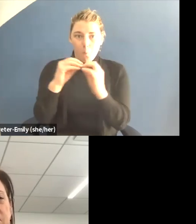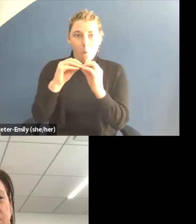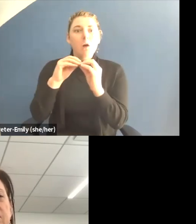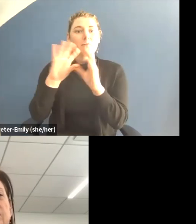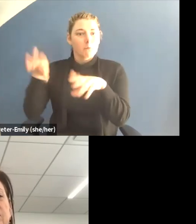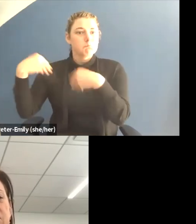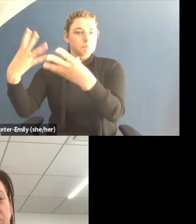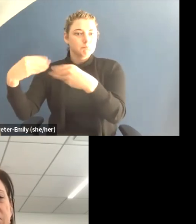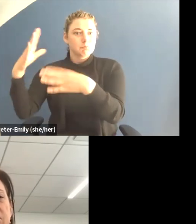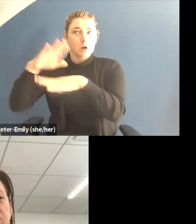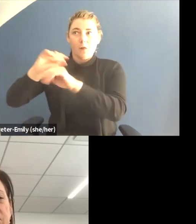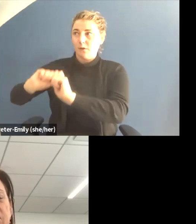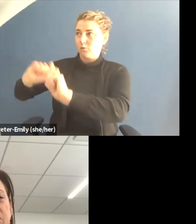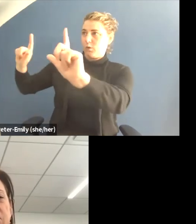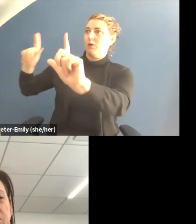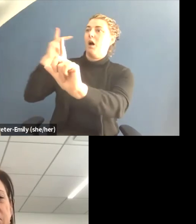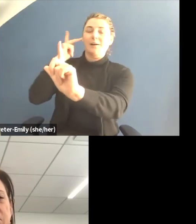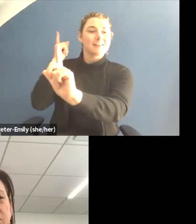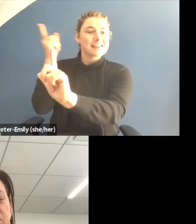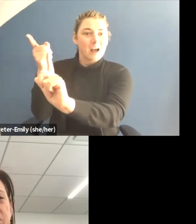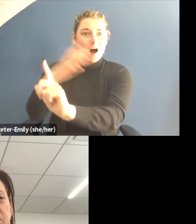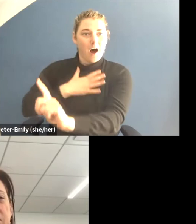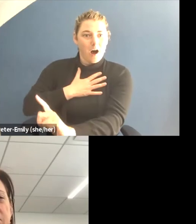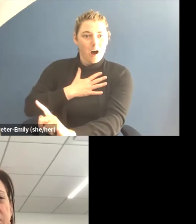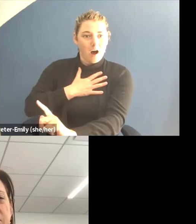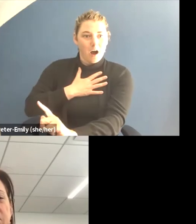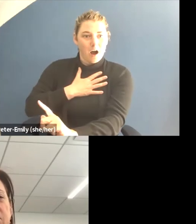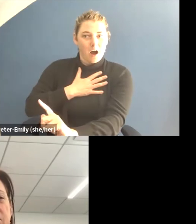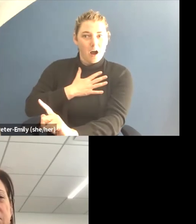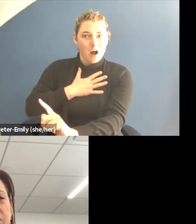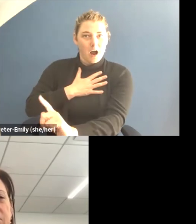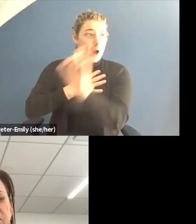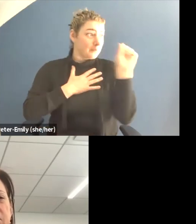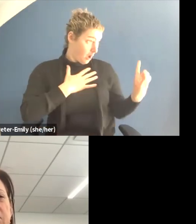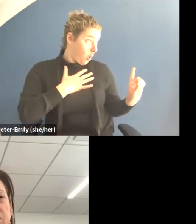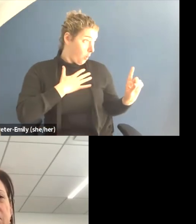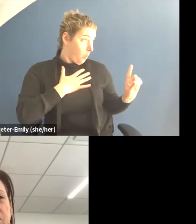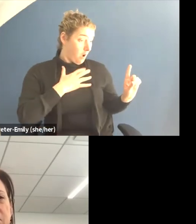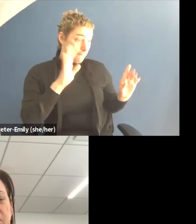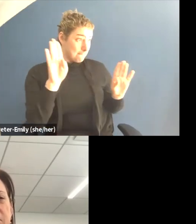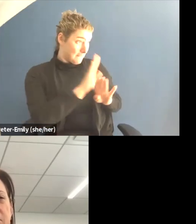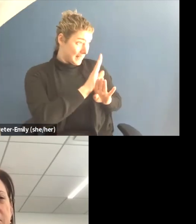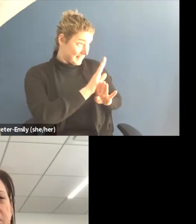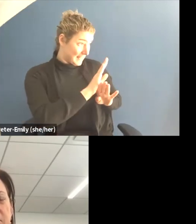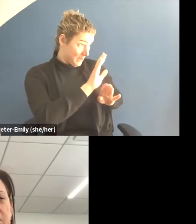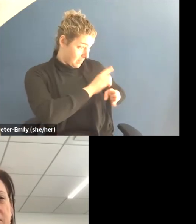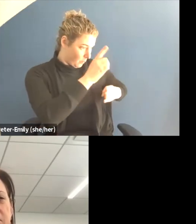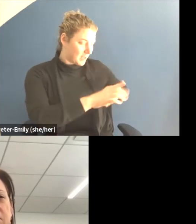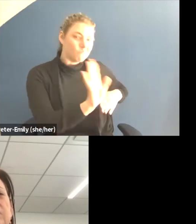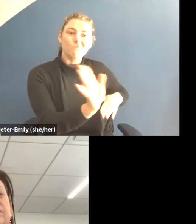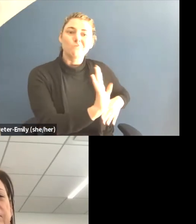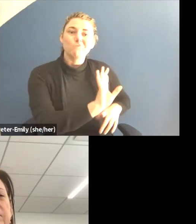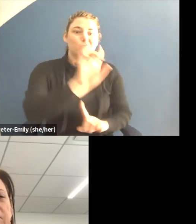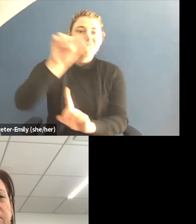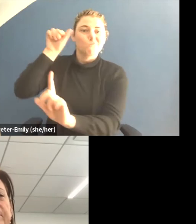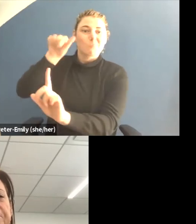screen where I literally will stop something happening during a weekend because BAM is the only one playing something that